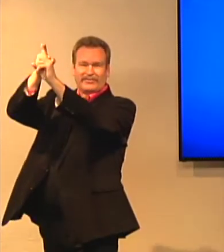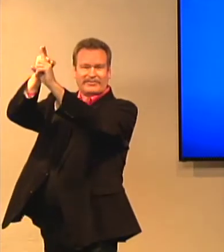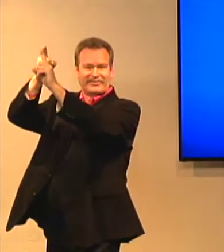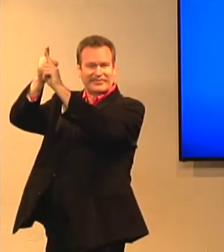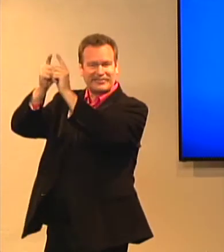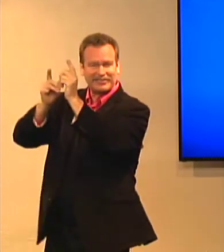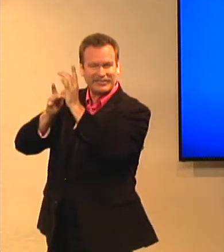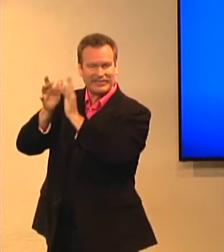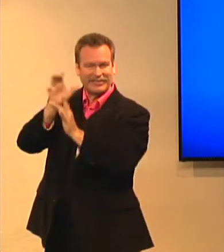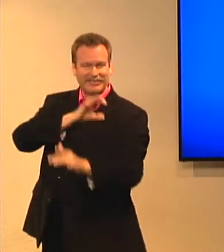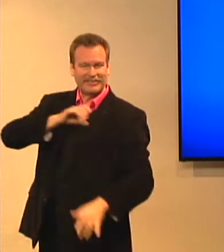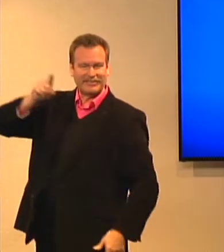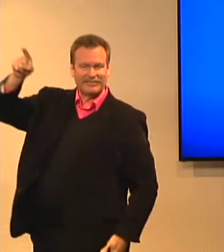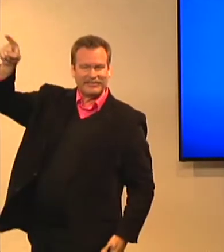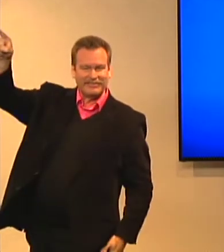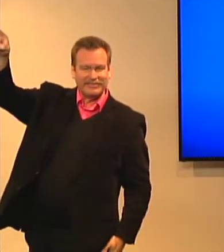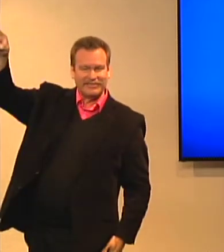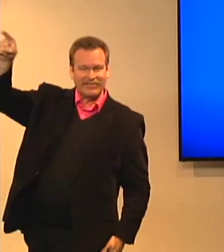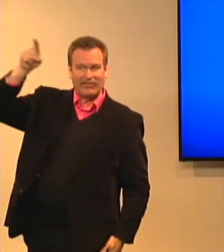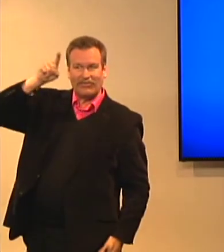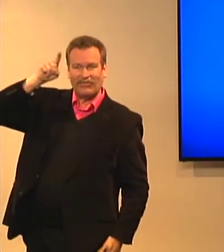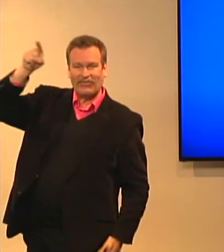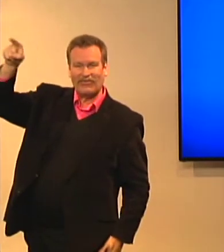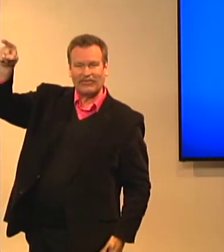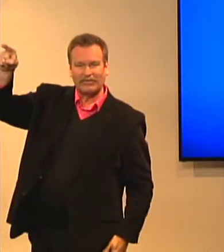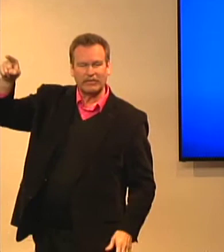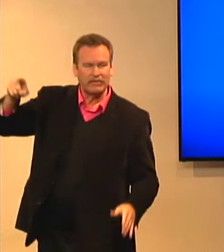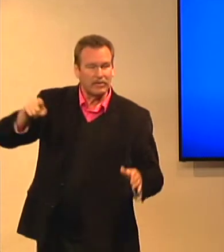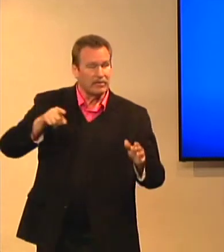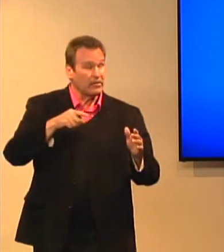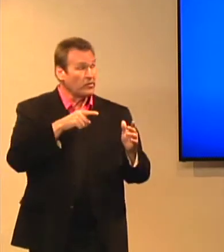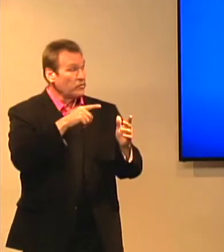But all of these things are reminders that it's all about Jesus Christ. It's all about him.